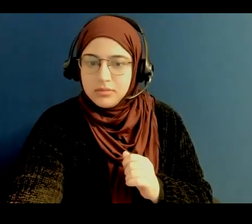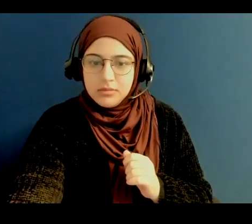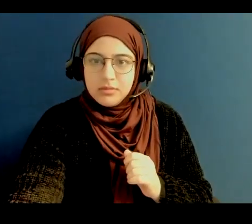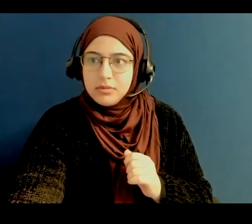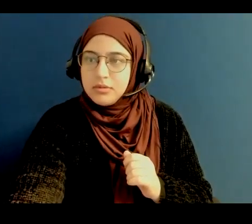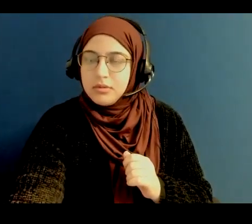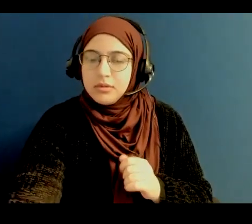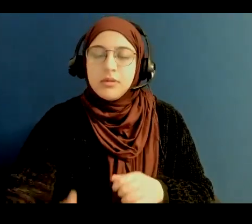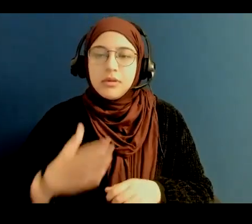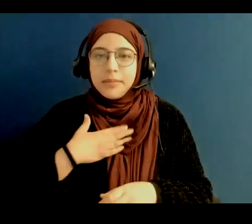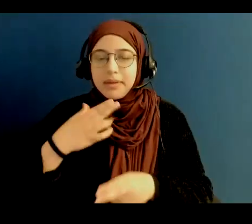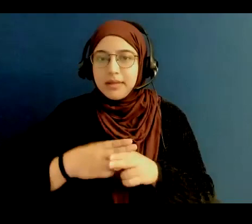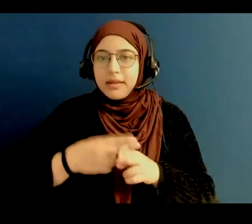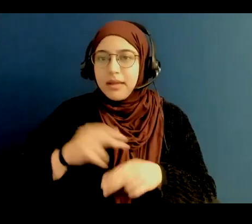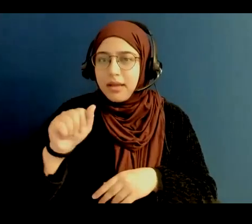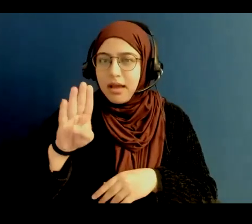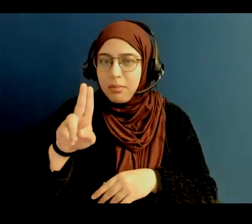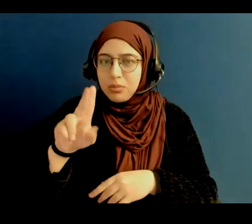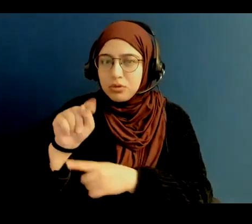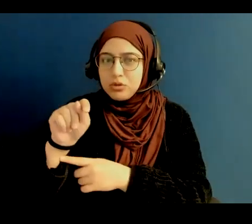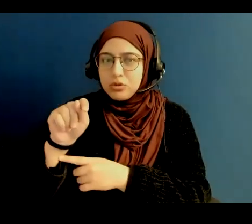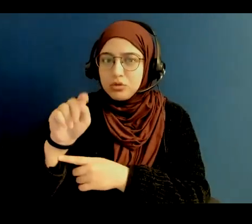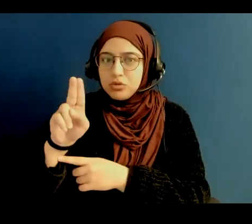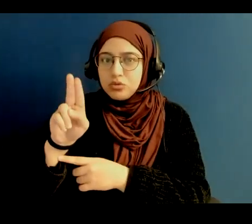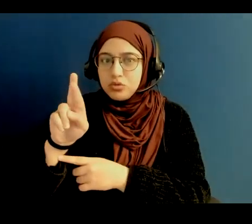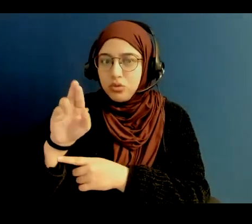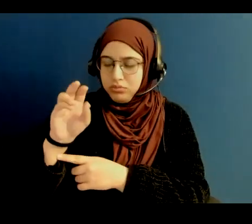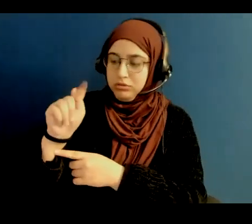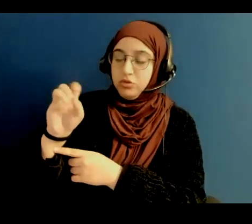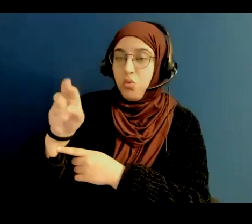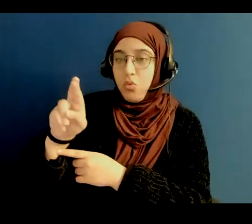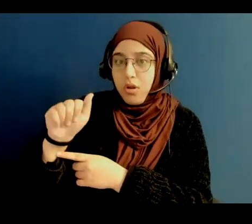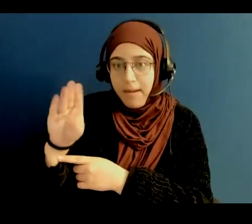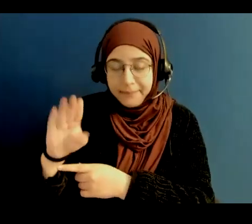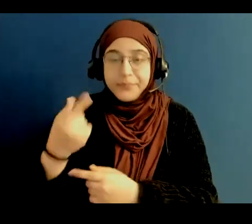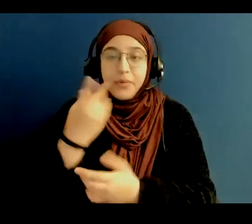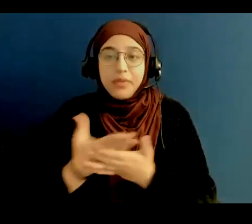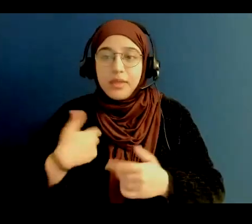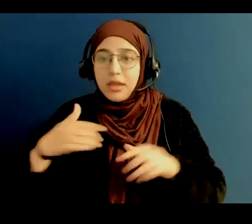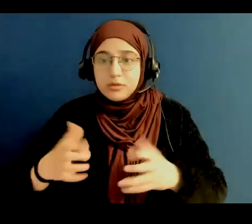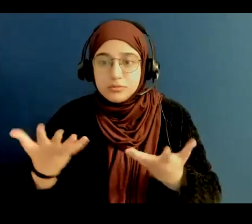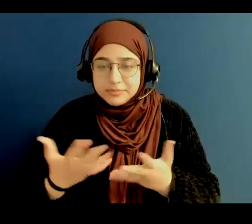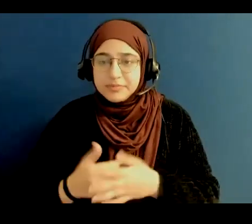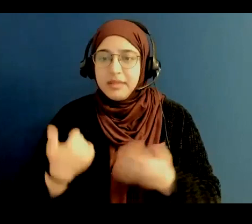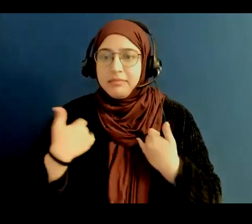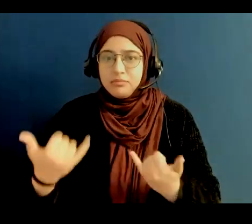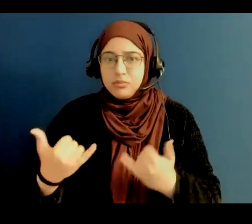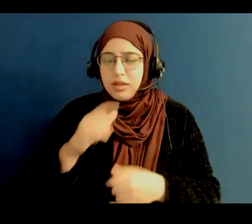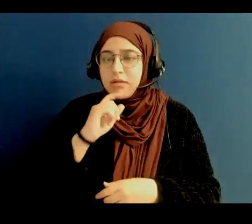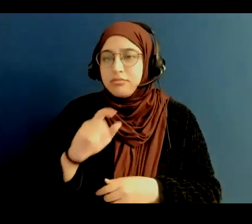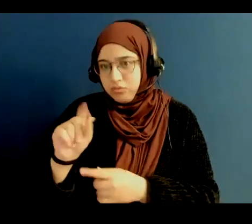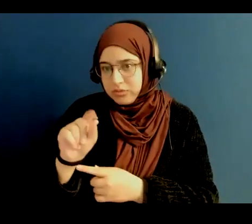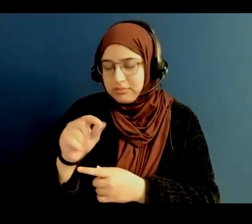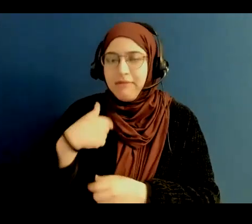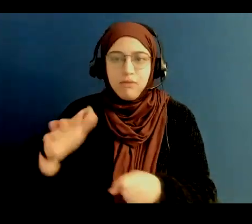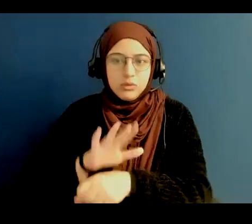my name is Abu Torab, and one of the things that I do is that I'm currently 20 years old. I'm a full-time university